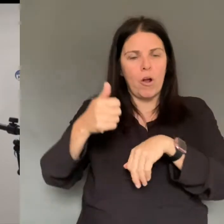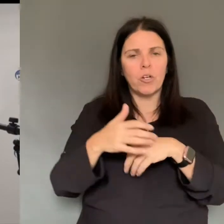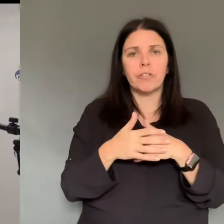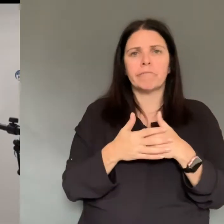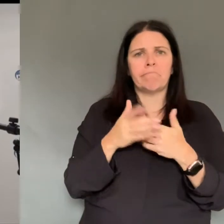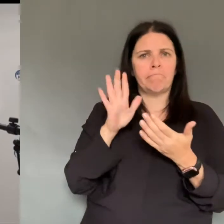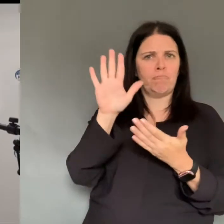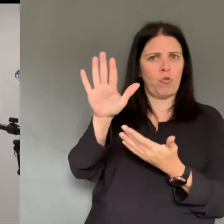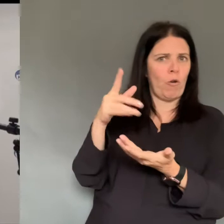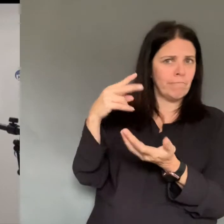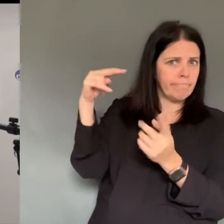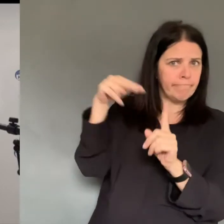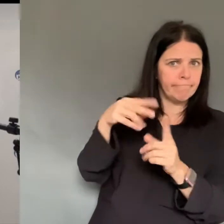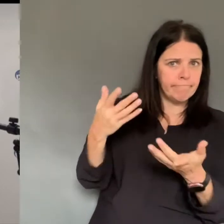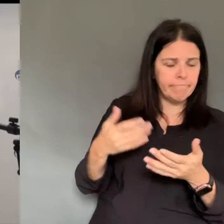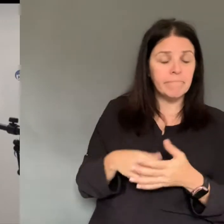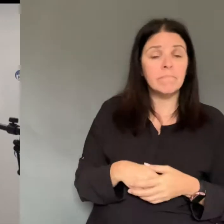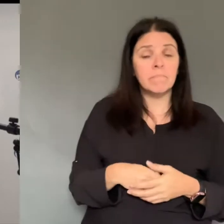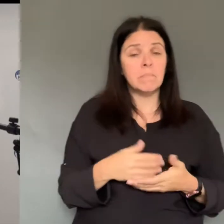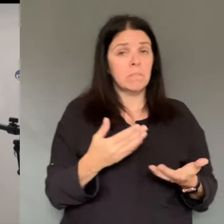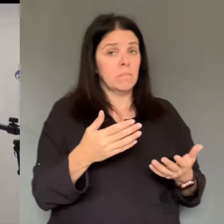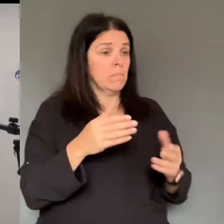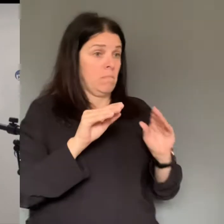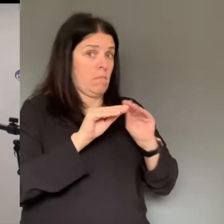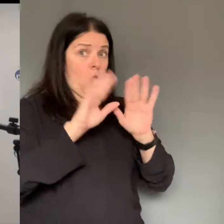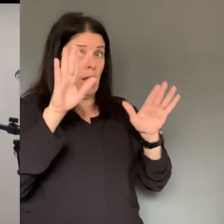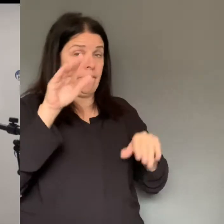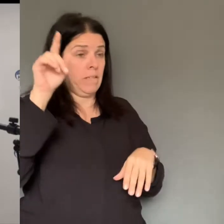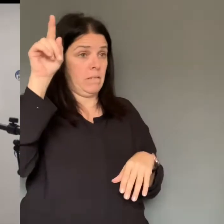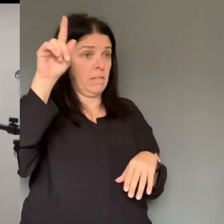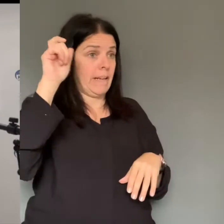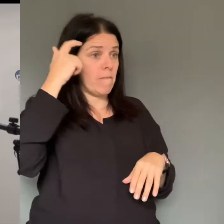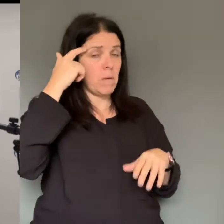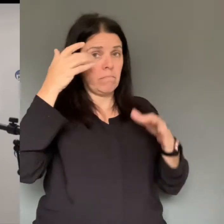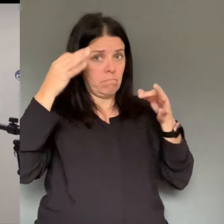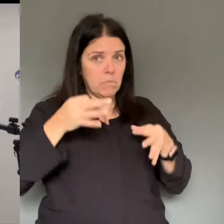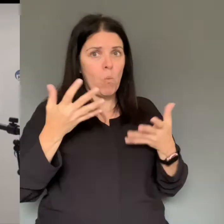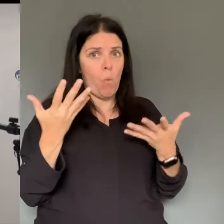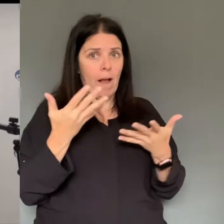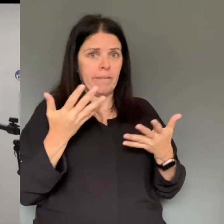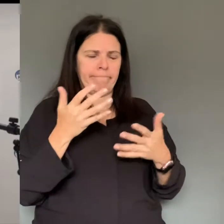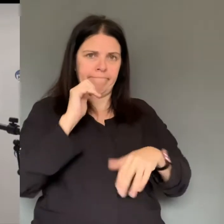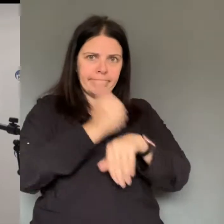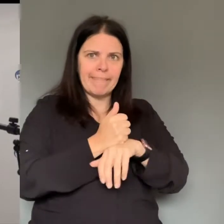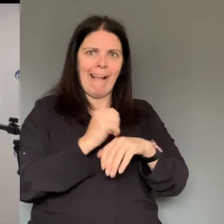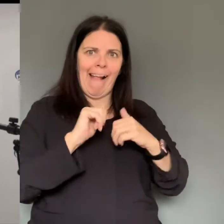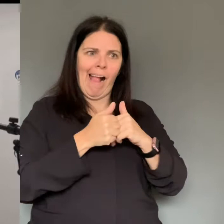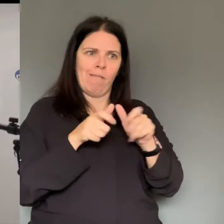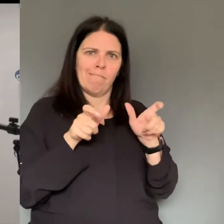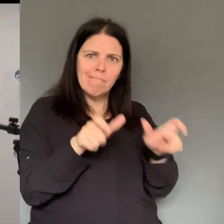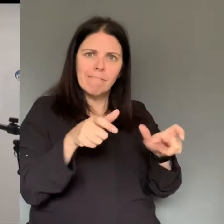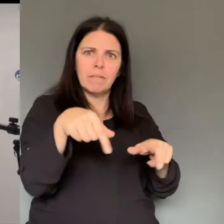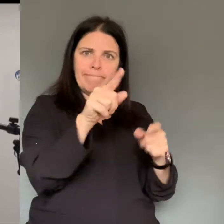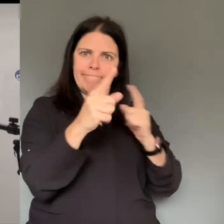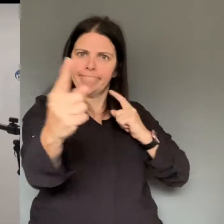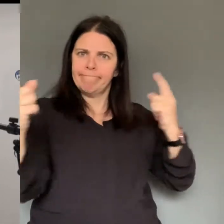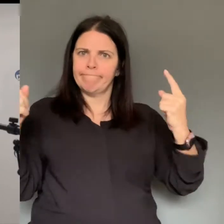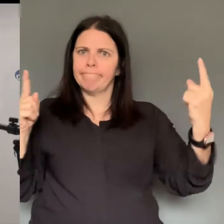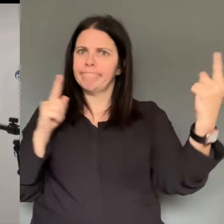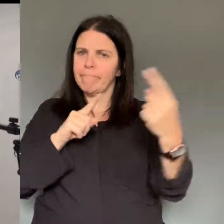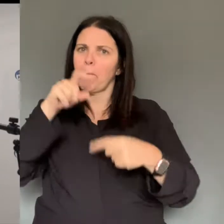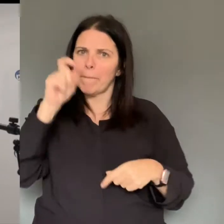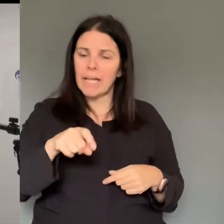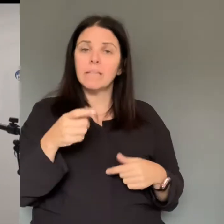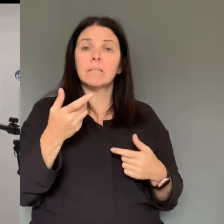conditions, or who are elderly, to stay home and do not go outside at all, period. But limiting access to some of